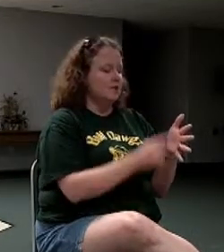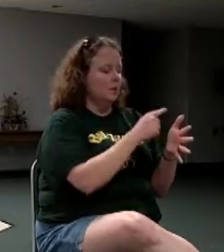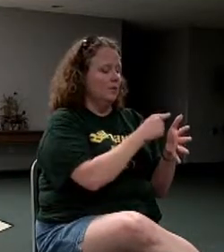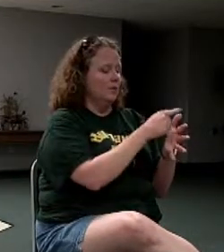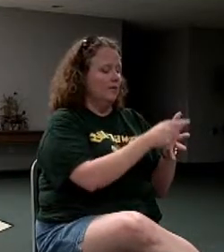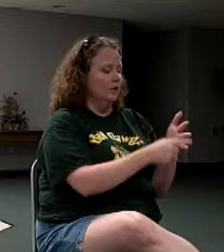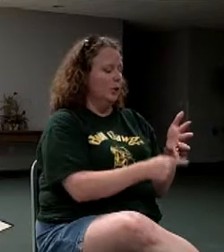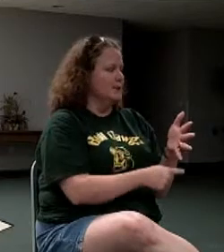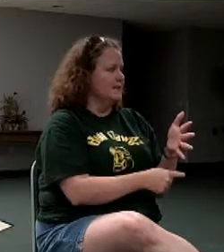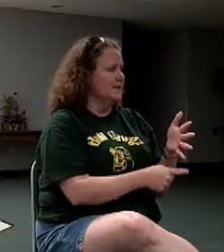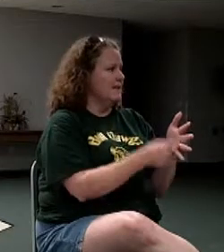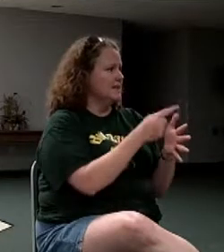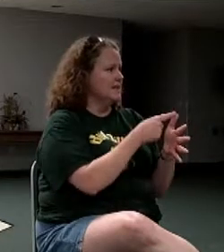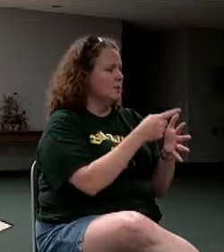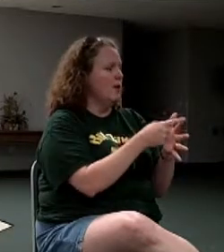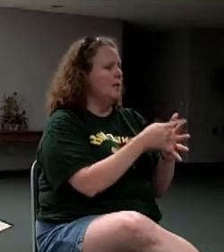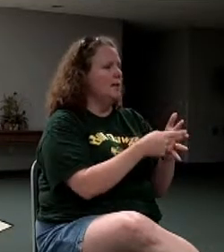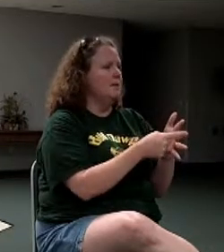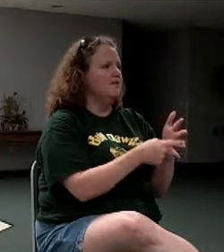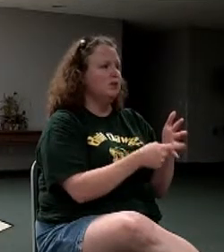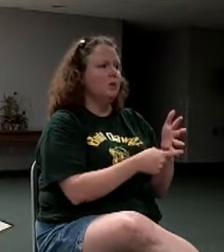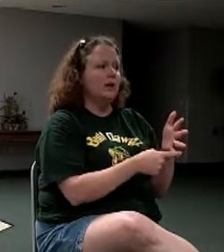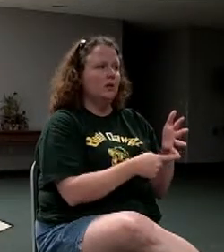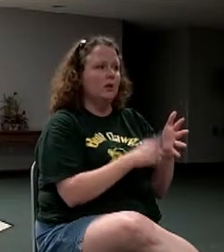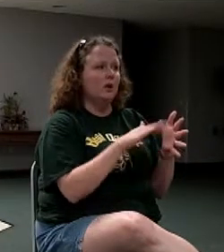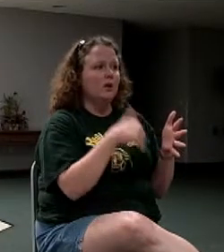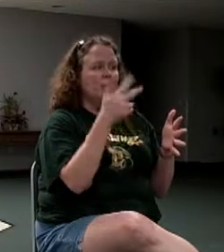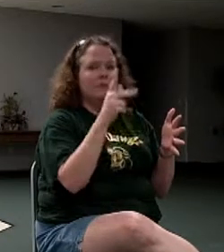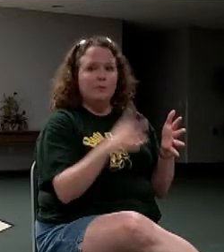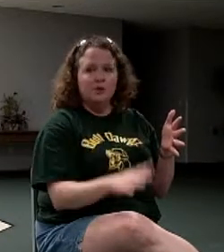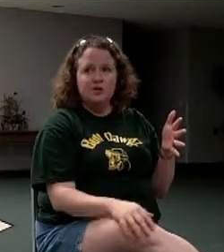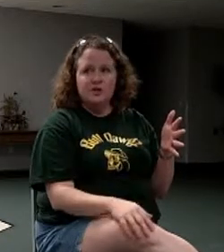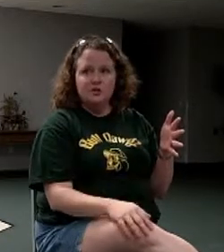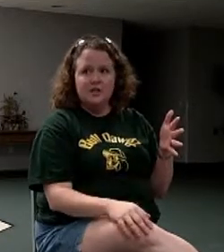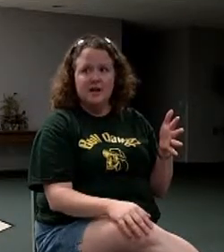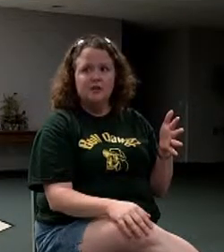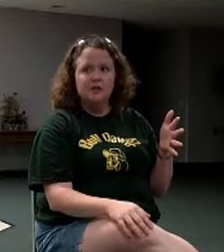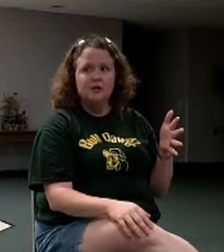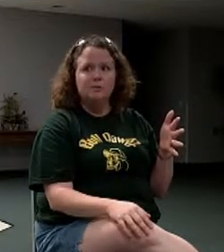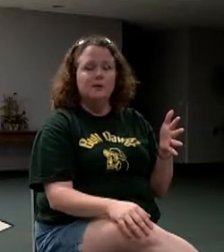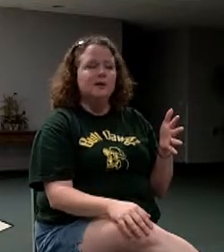So whenever you go to list things, this will help keep it visually in order for the person that you're signing to.